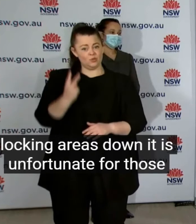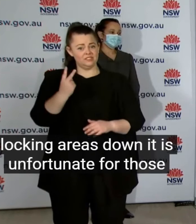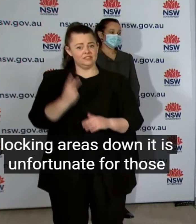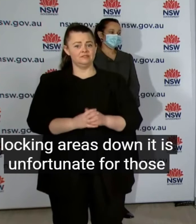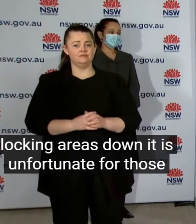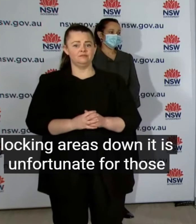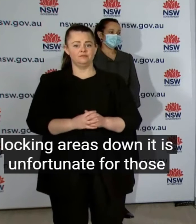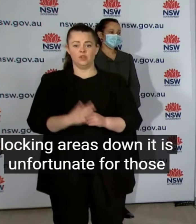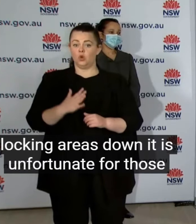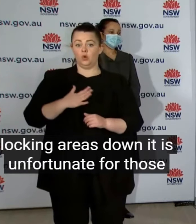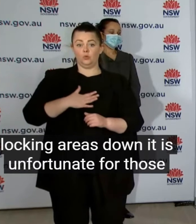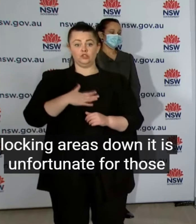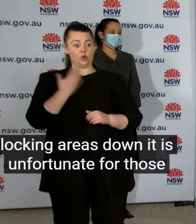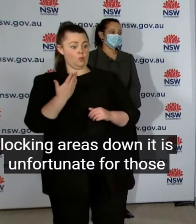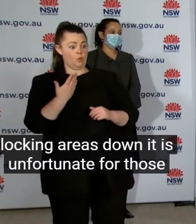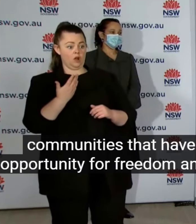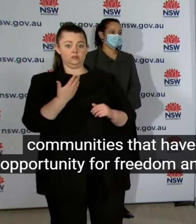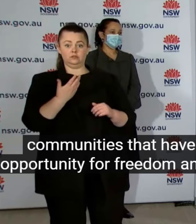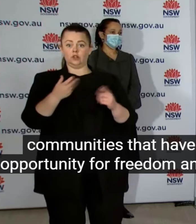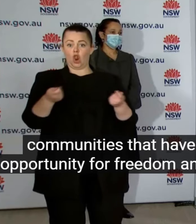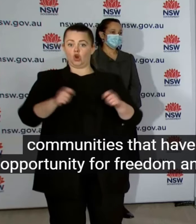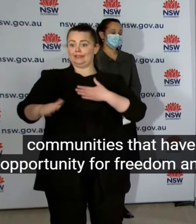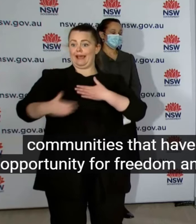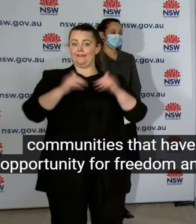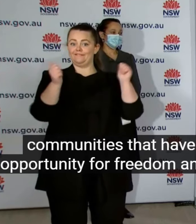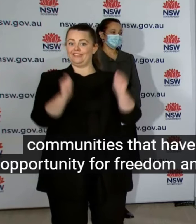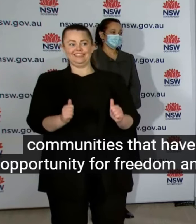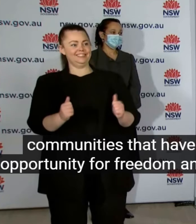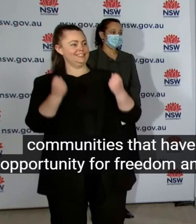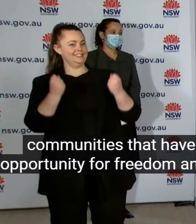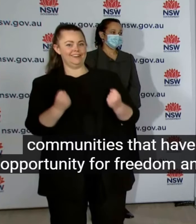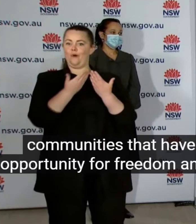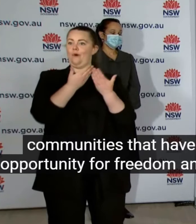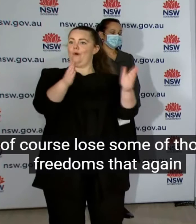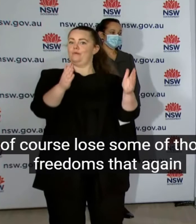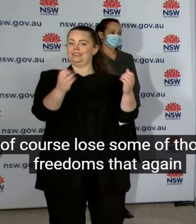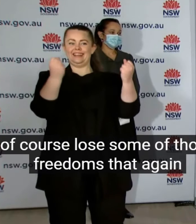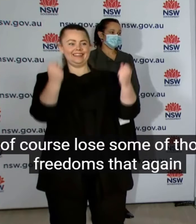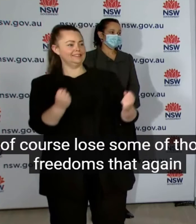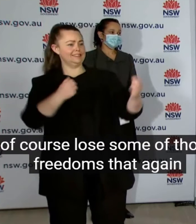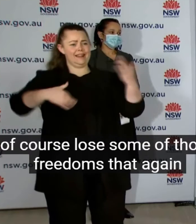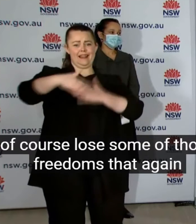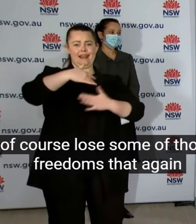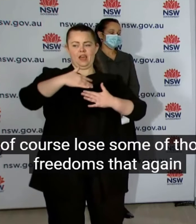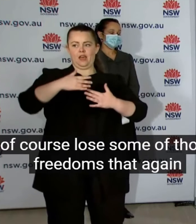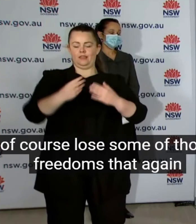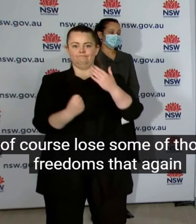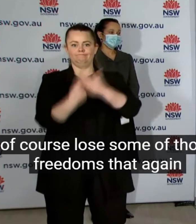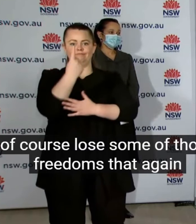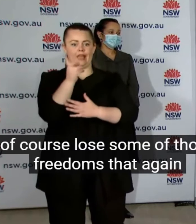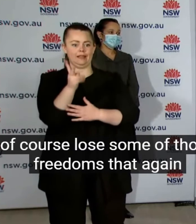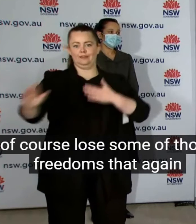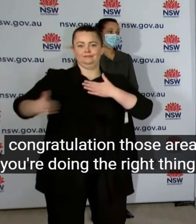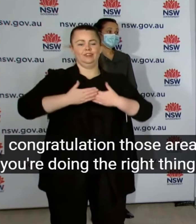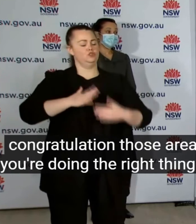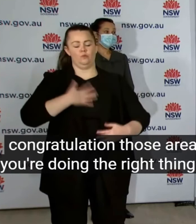and then, of course, lose some of those freedoms. So again, congratulations to those areas. You're doing the right thing to those communities. But again, my message is get